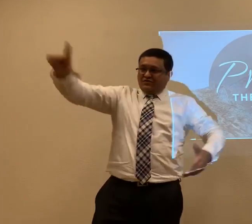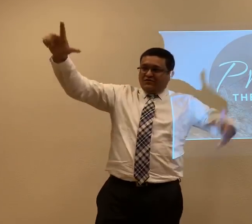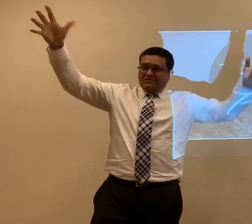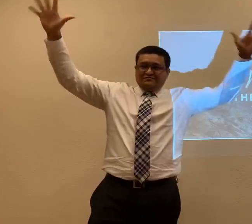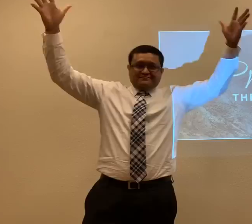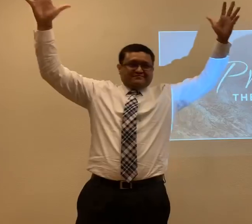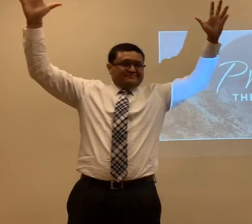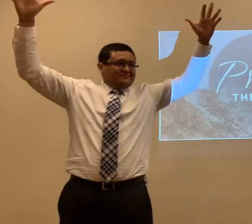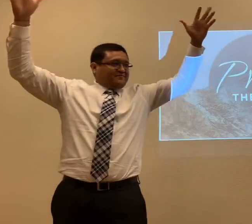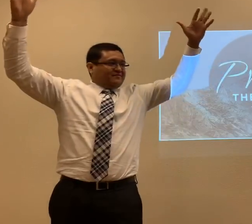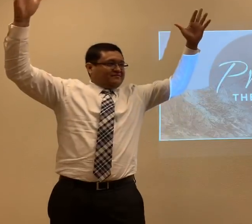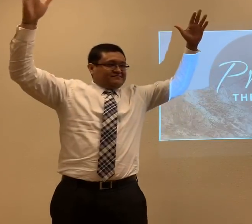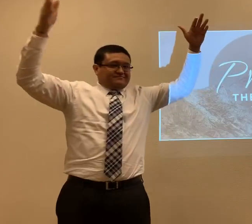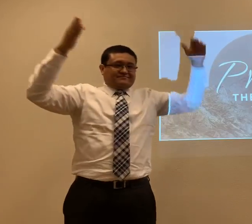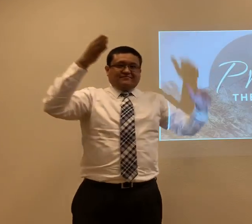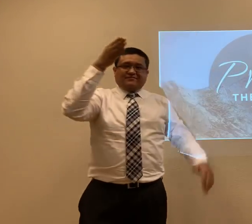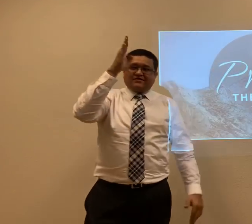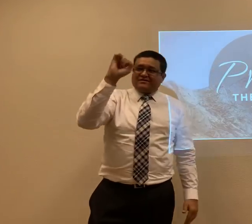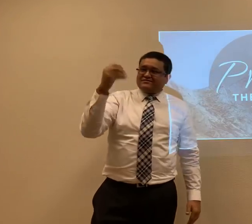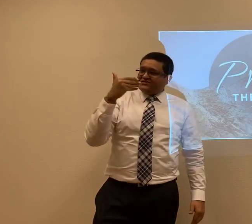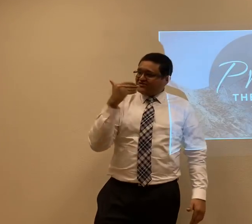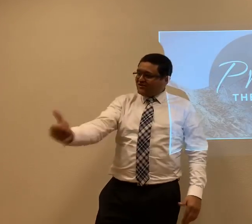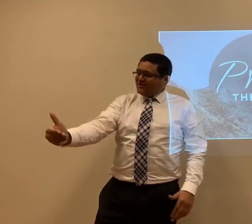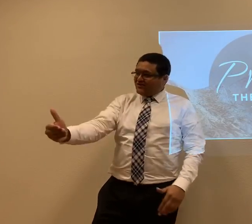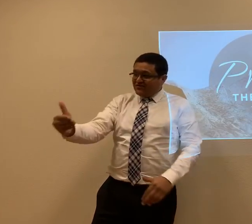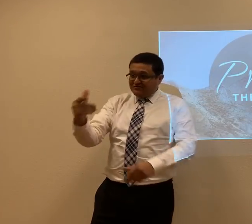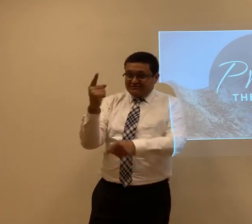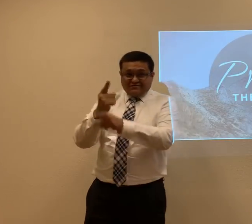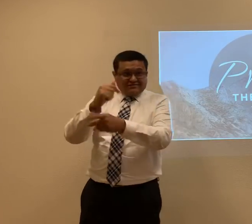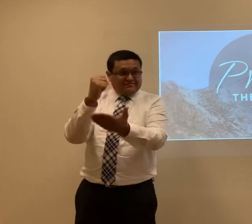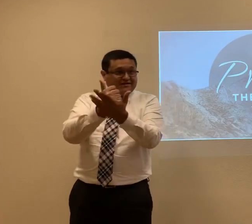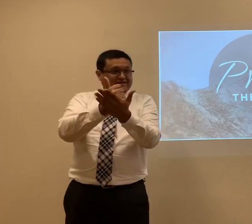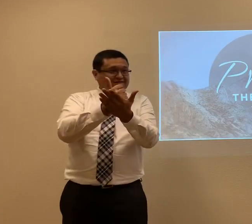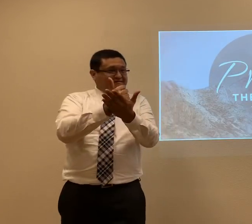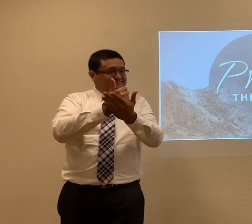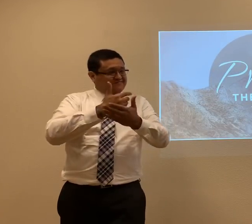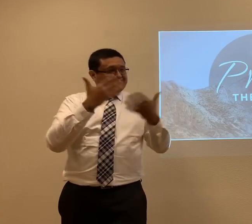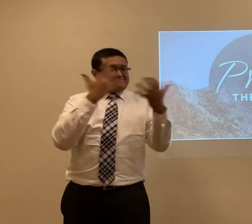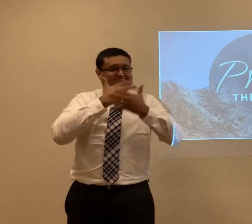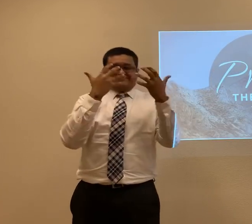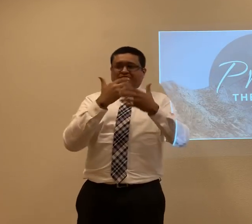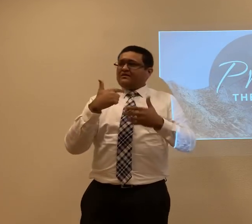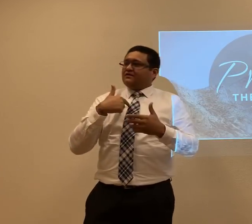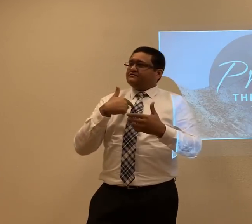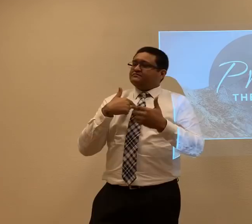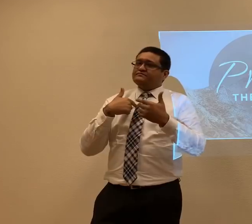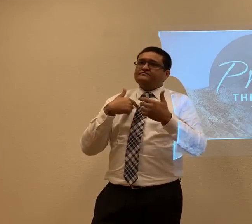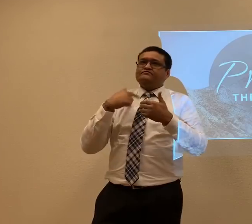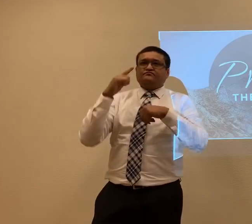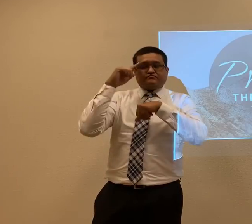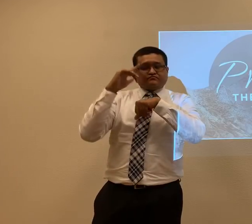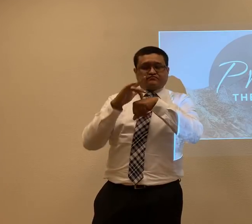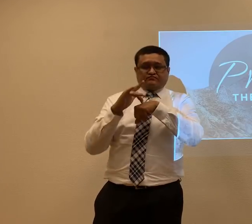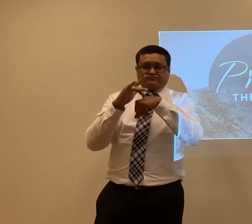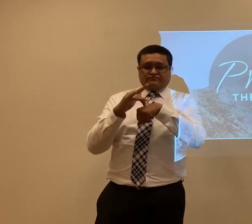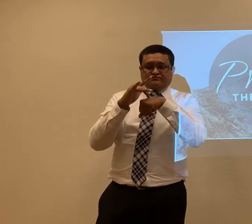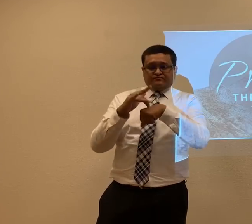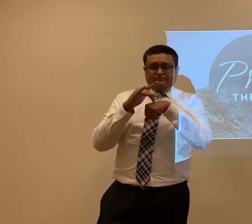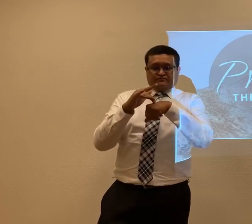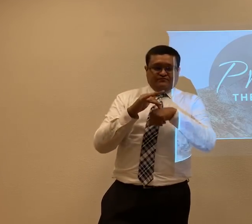so we're going to go ahead and start. Praise the Lord, everyone. God is so good. Amen? Wow. I've been